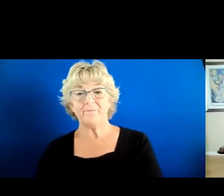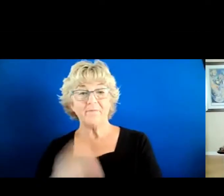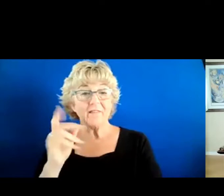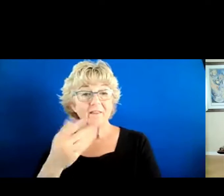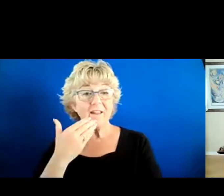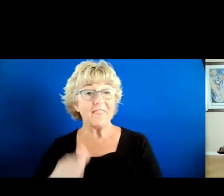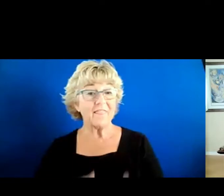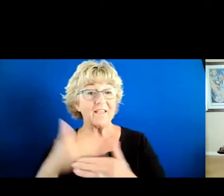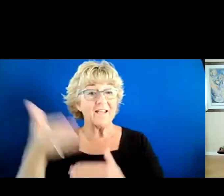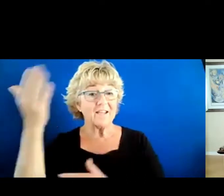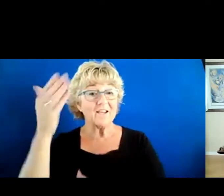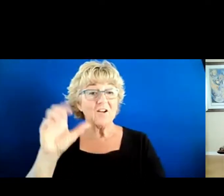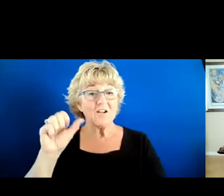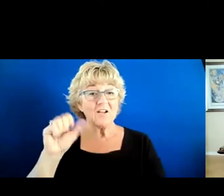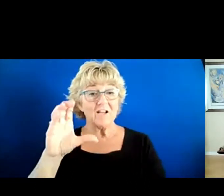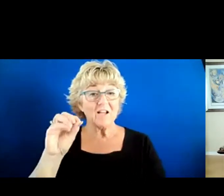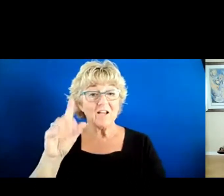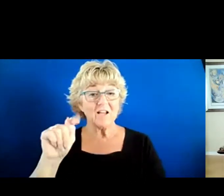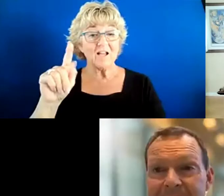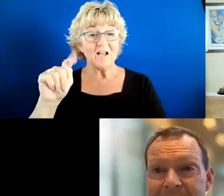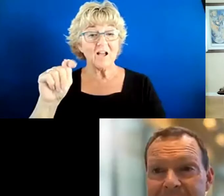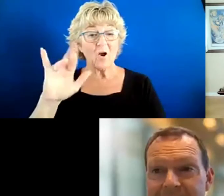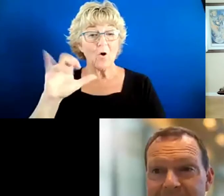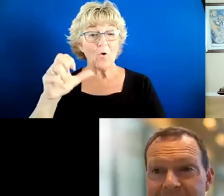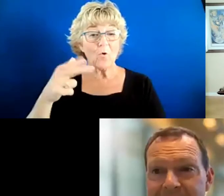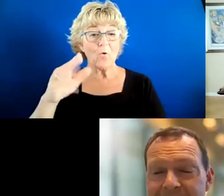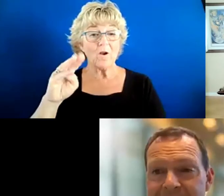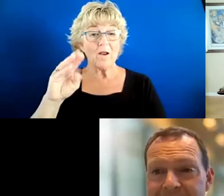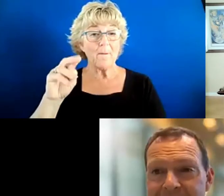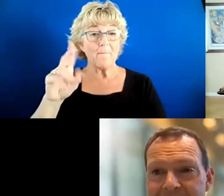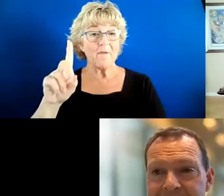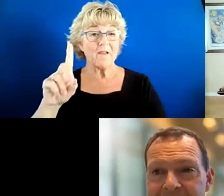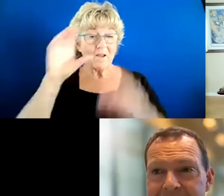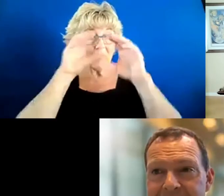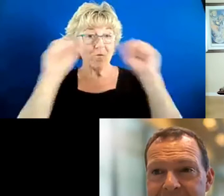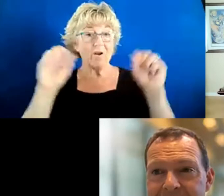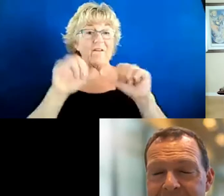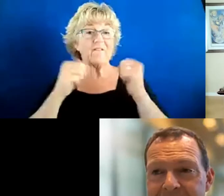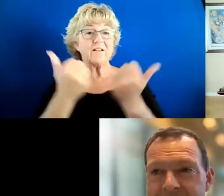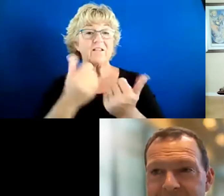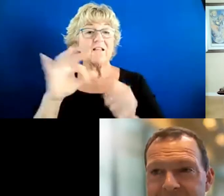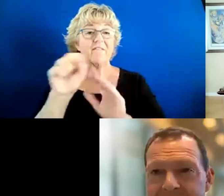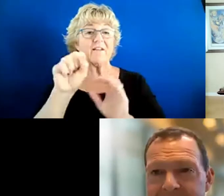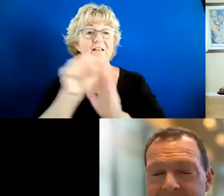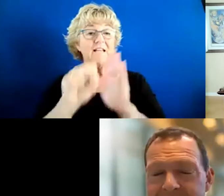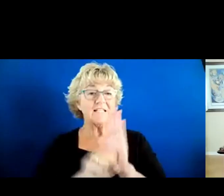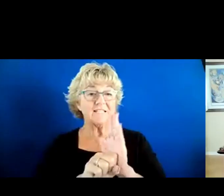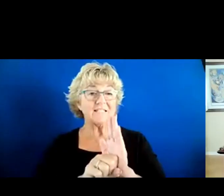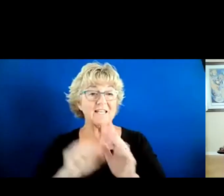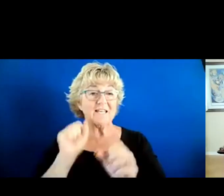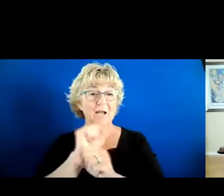Our next guest is Scott Richmond, the president of Association of California State Employees with